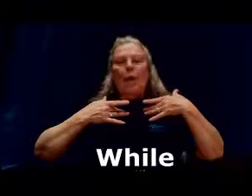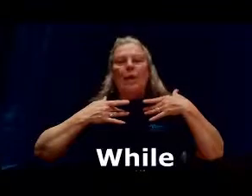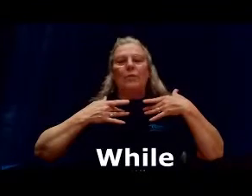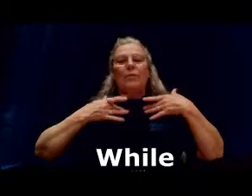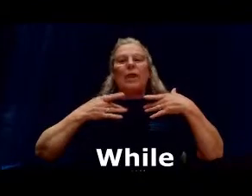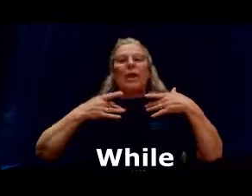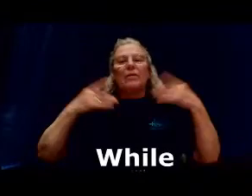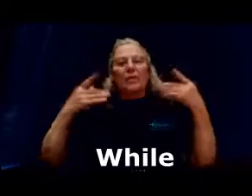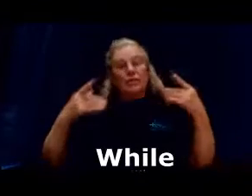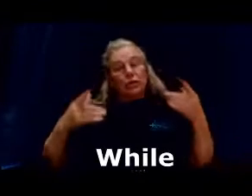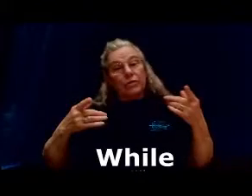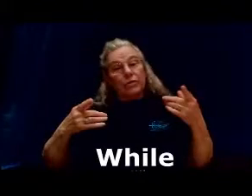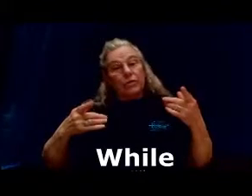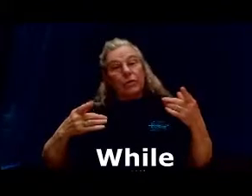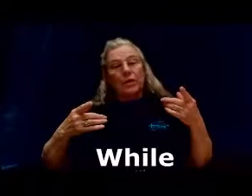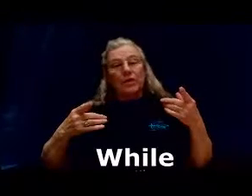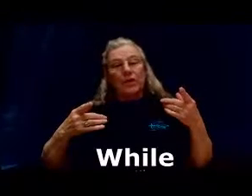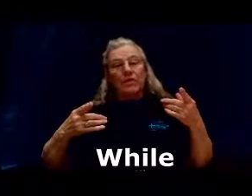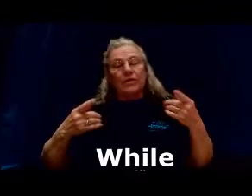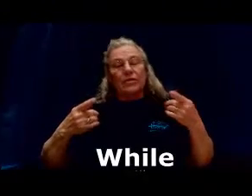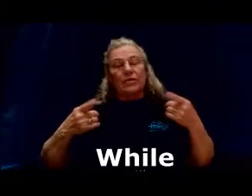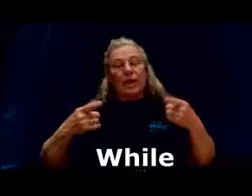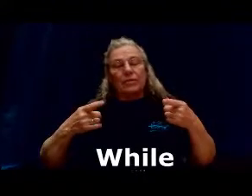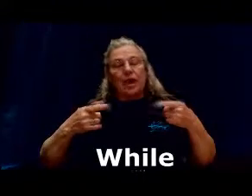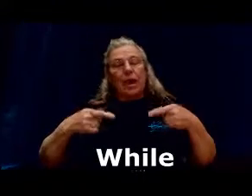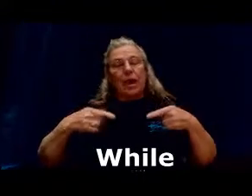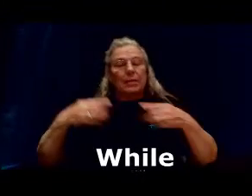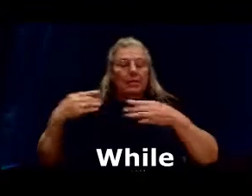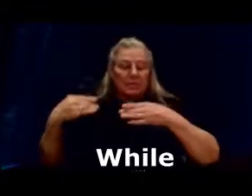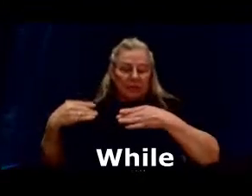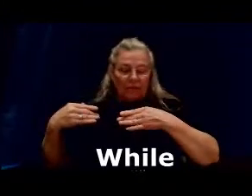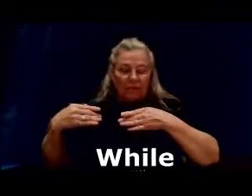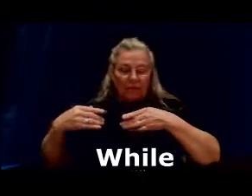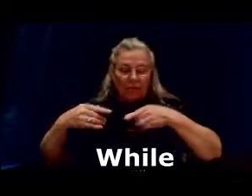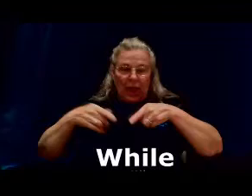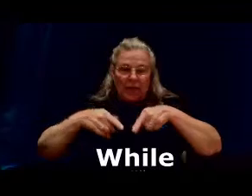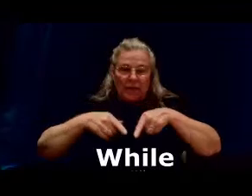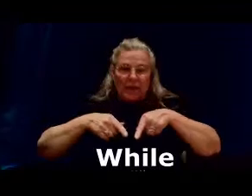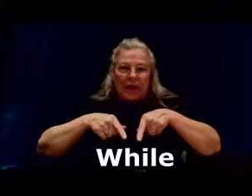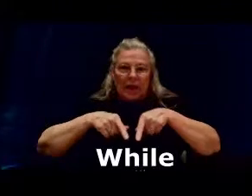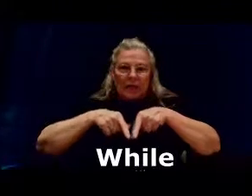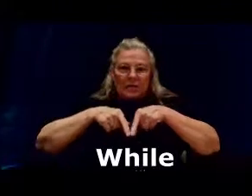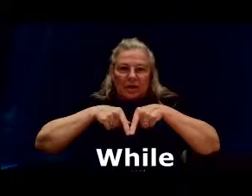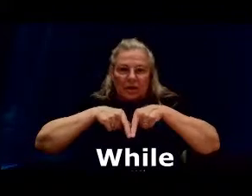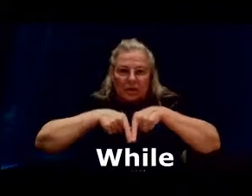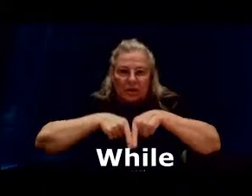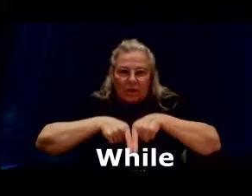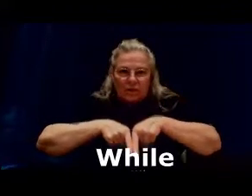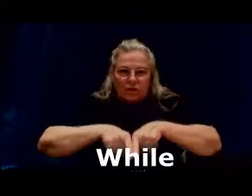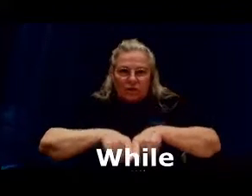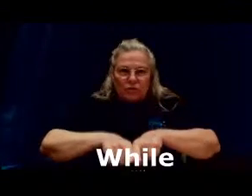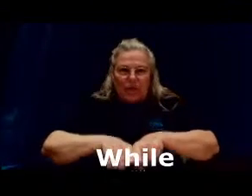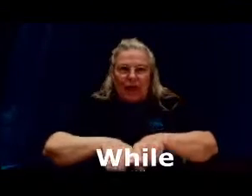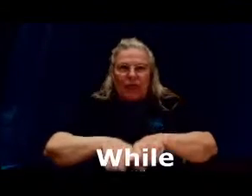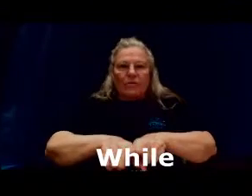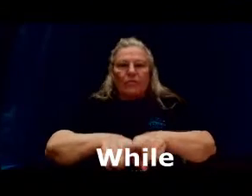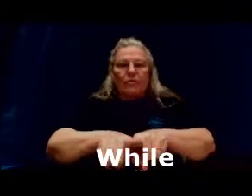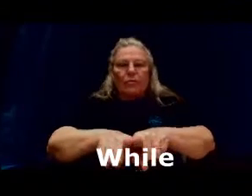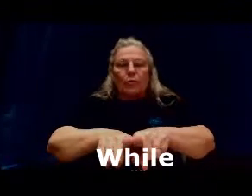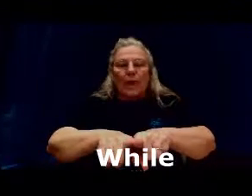While. That's two things going together at the same time. It's not from the past. It's straight out from right